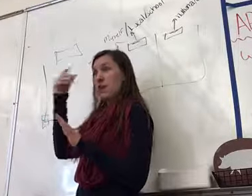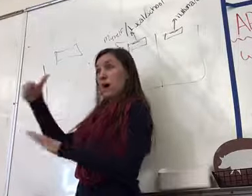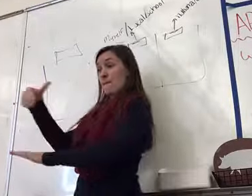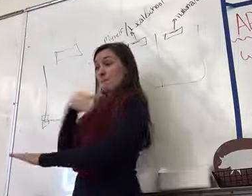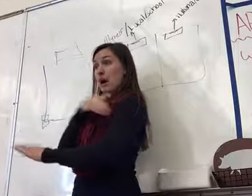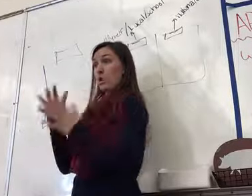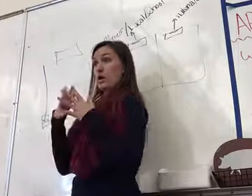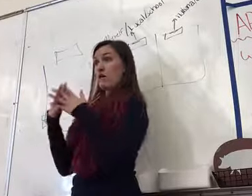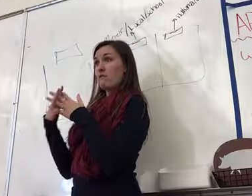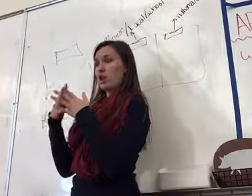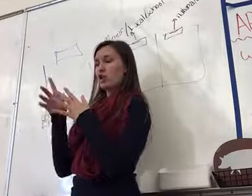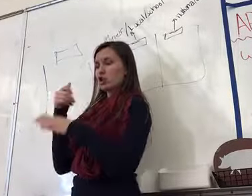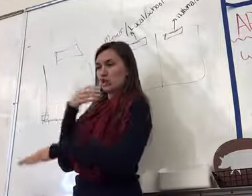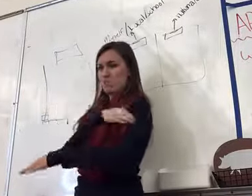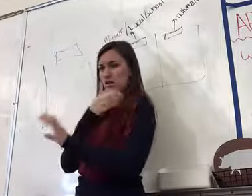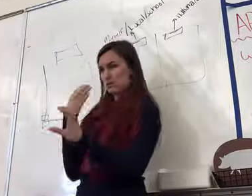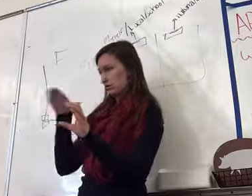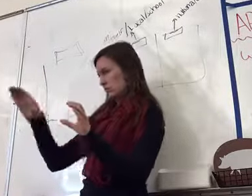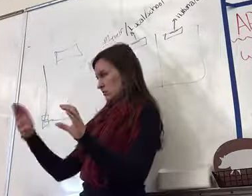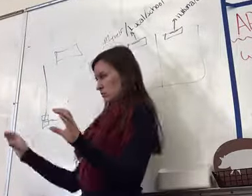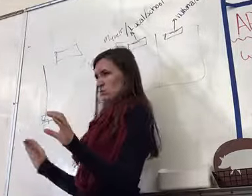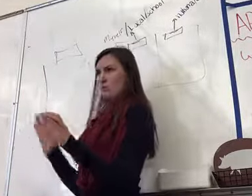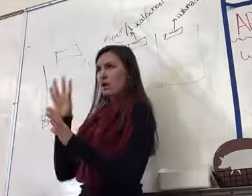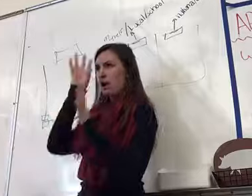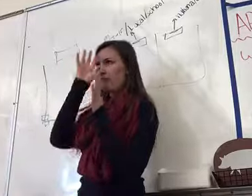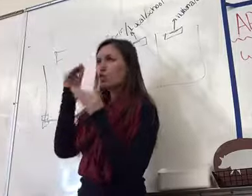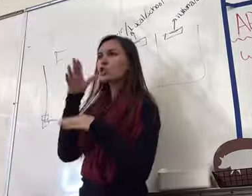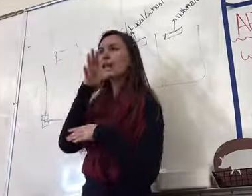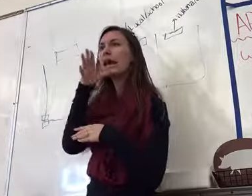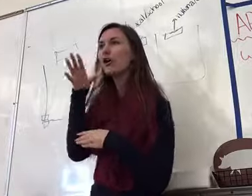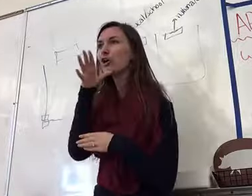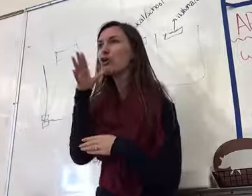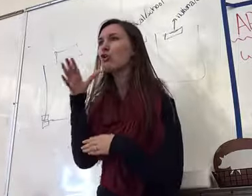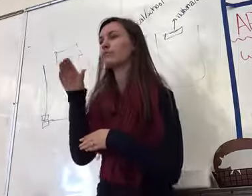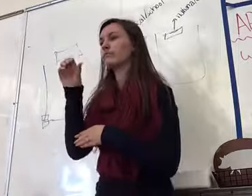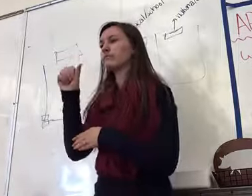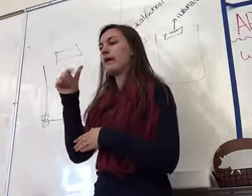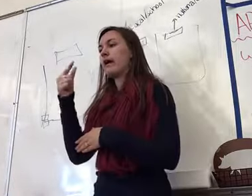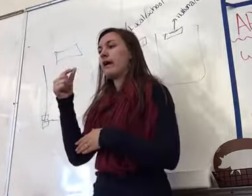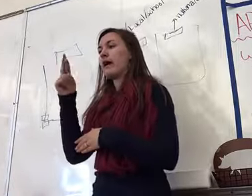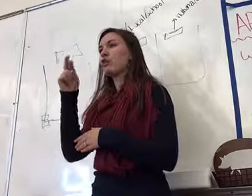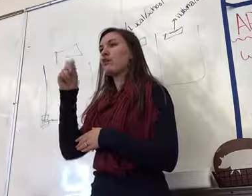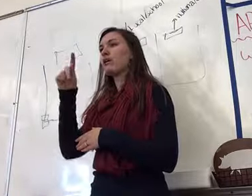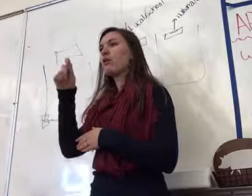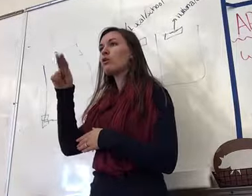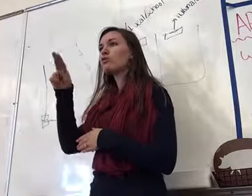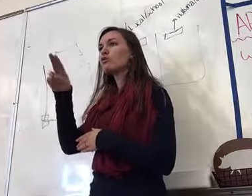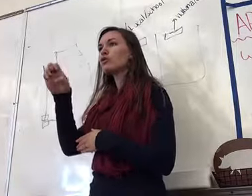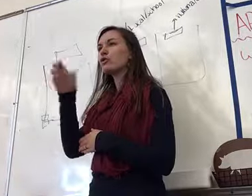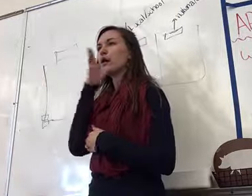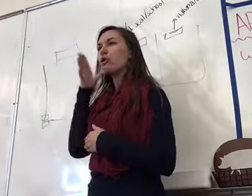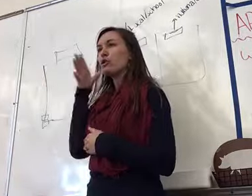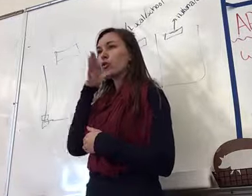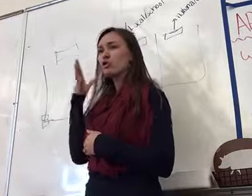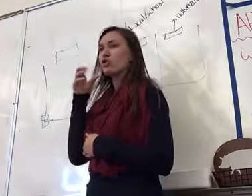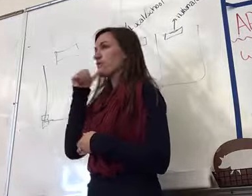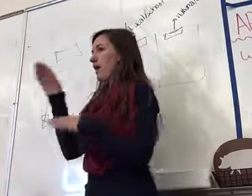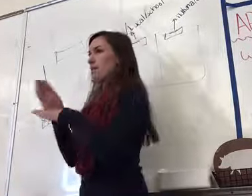America is going to be in agriculture, not in factory work. Our wealth is from agriculture. We don't need to trade and be foreign policy with